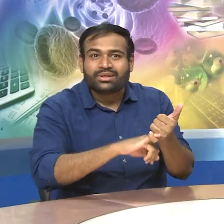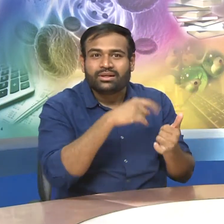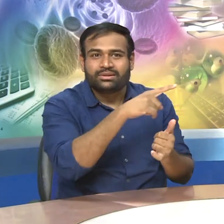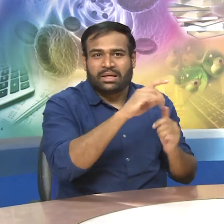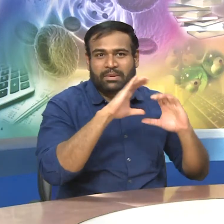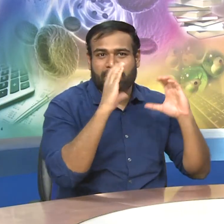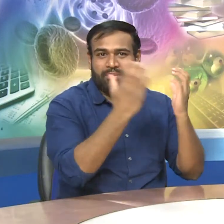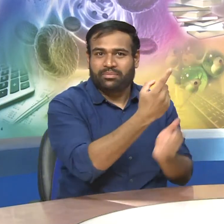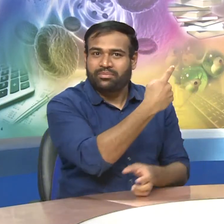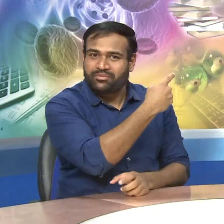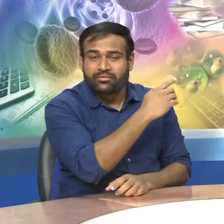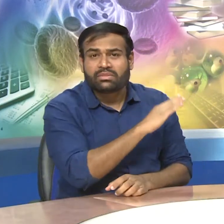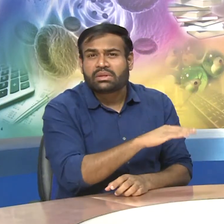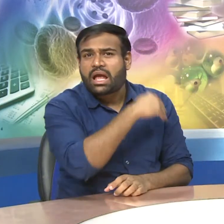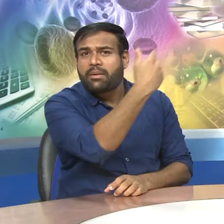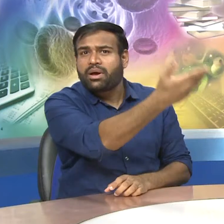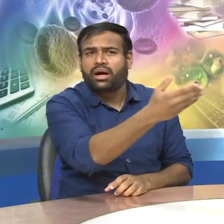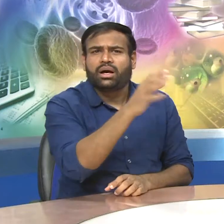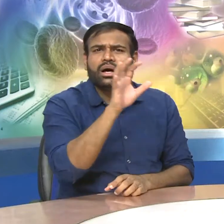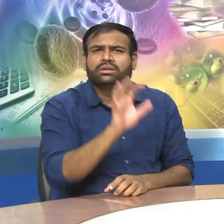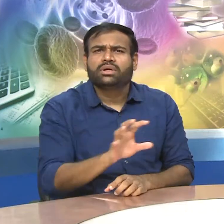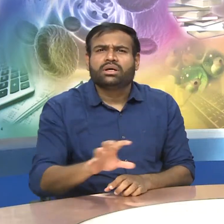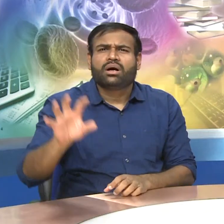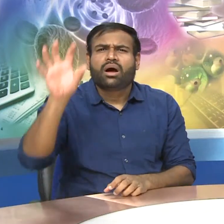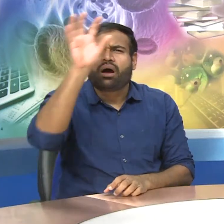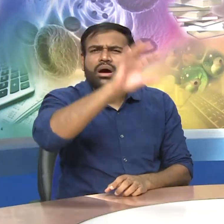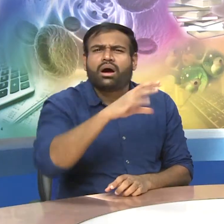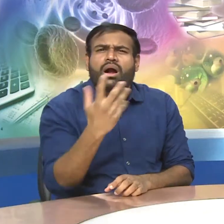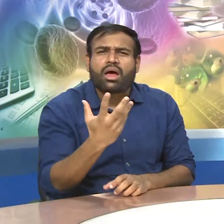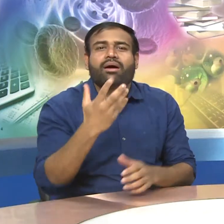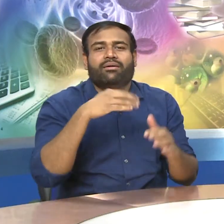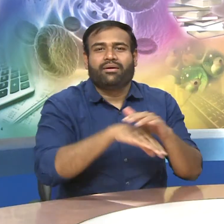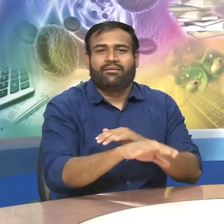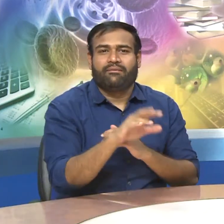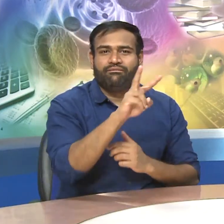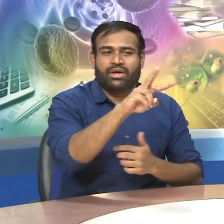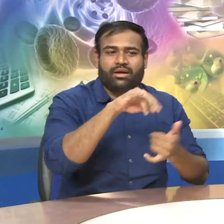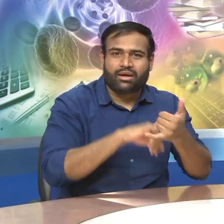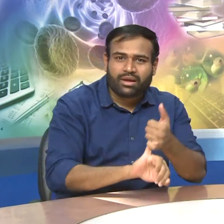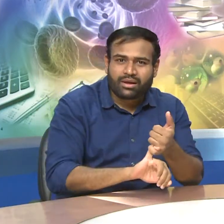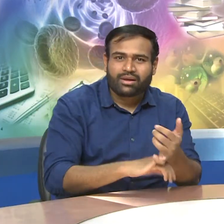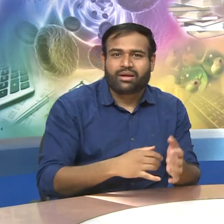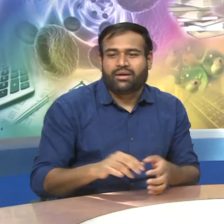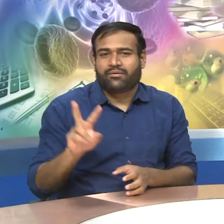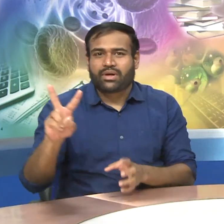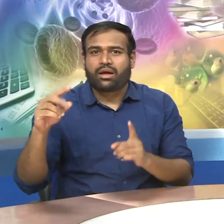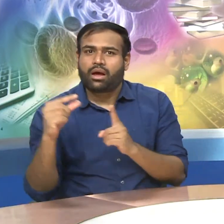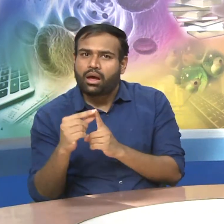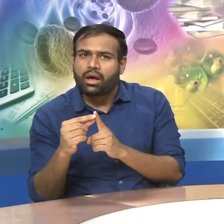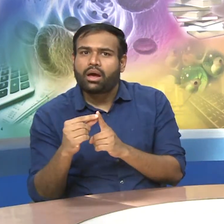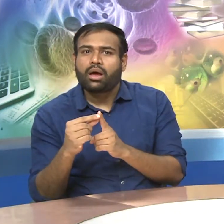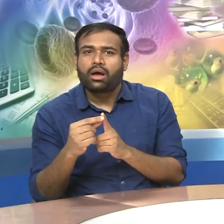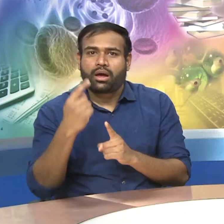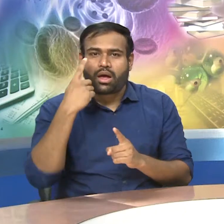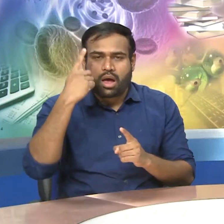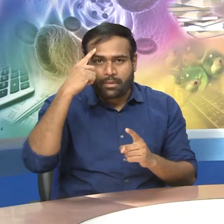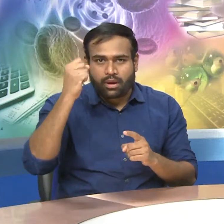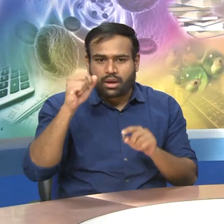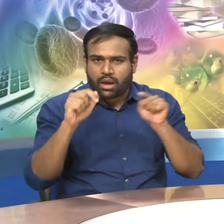In union level you can see parliament, and under parliament you can see Lok Sabha and Rajya Sabha. And in state